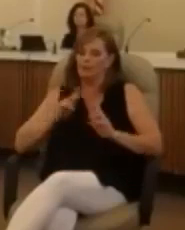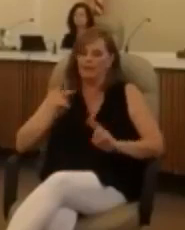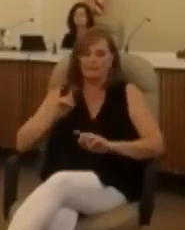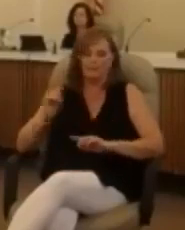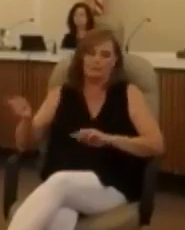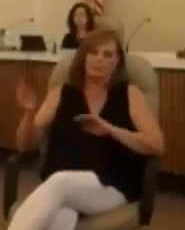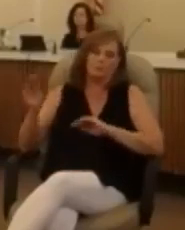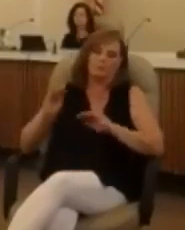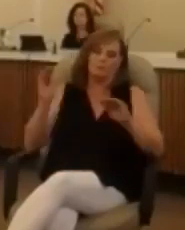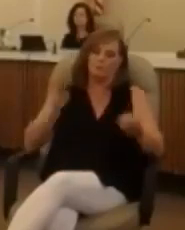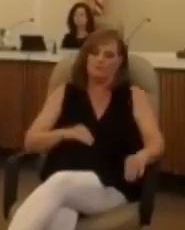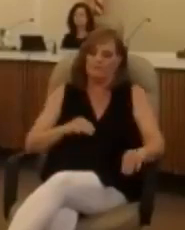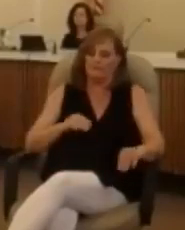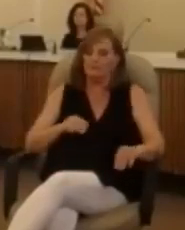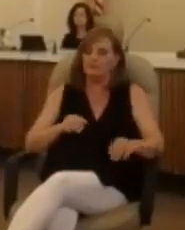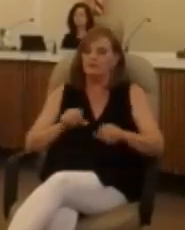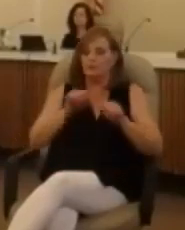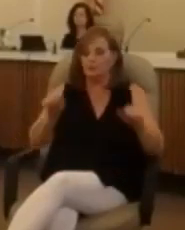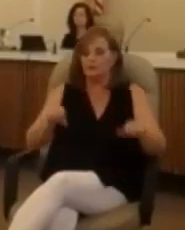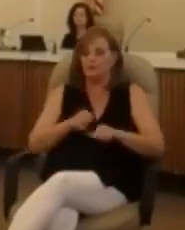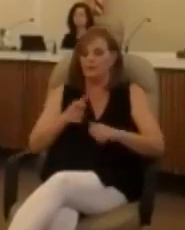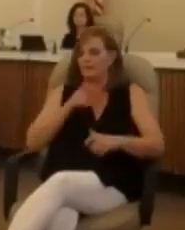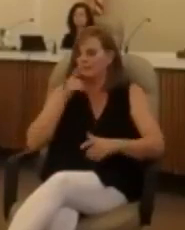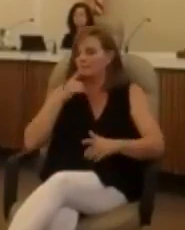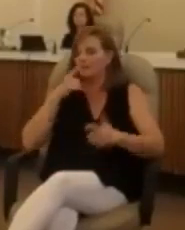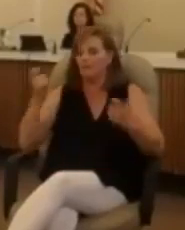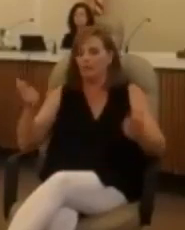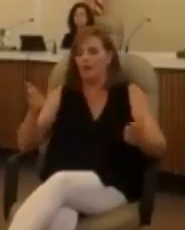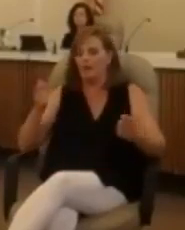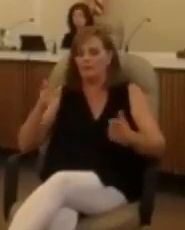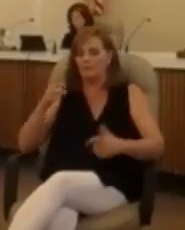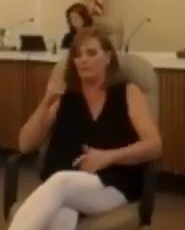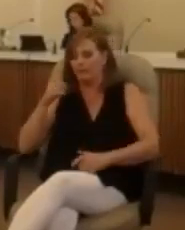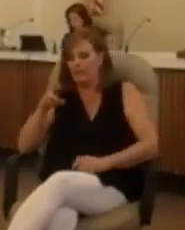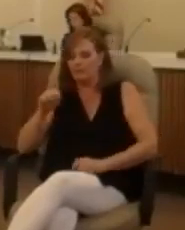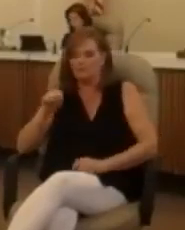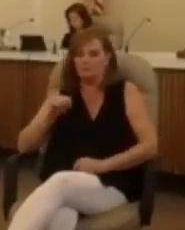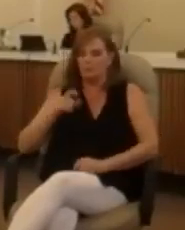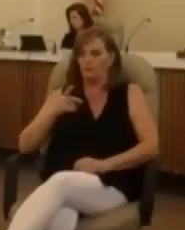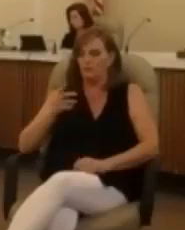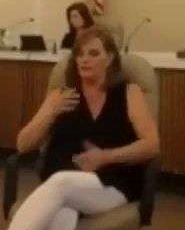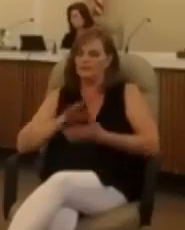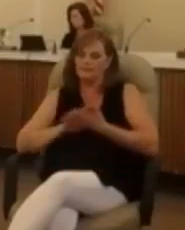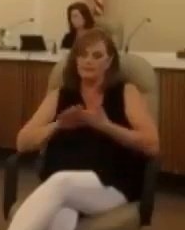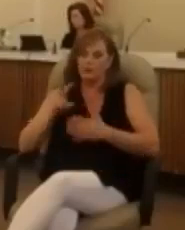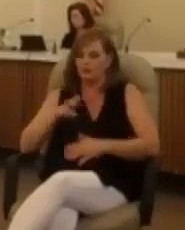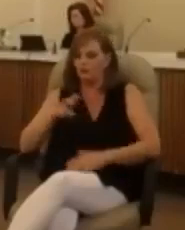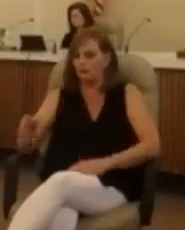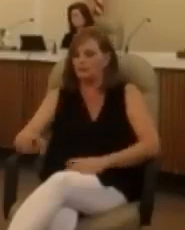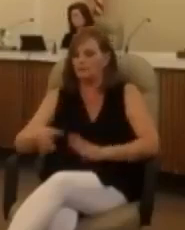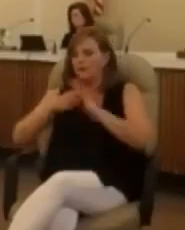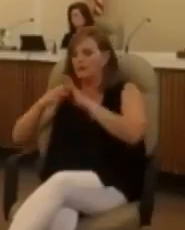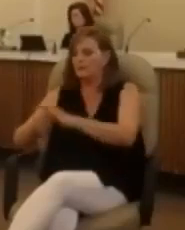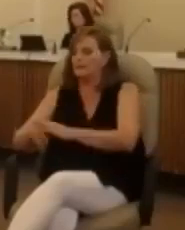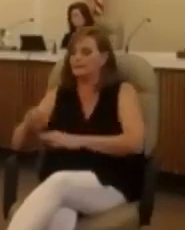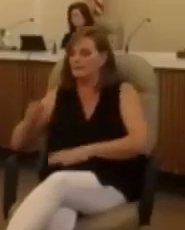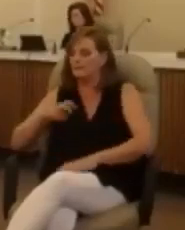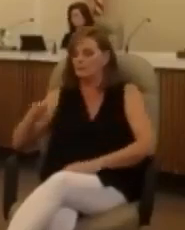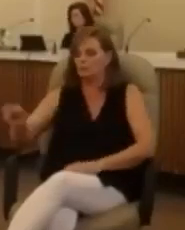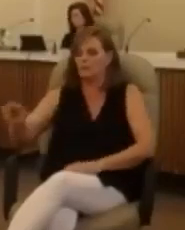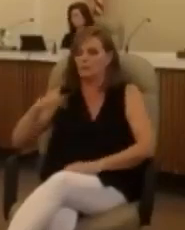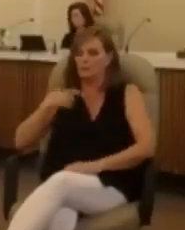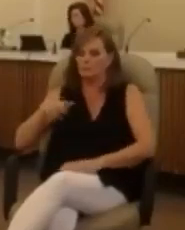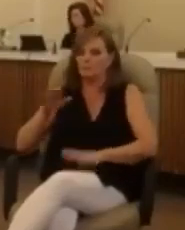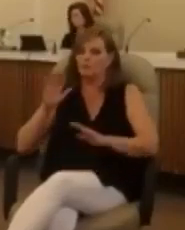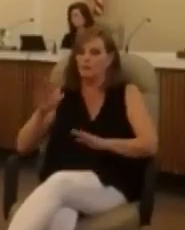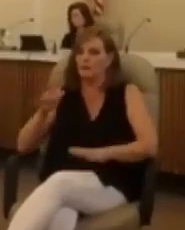into an area that doesn't have a pavilion or a park. The trail is fine the way it is. Connecting a trail would be great. I don't think we need to add